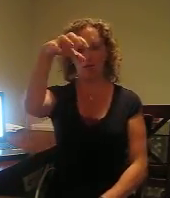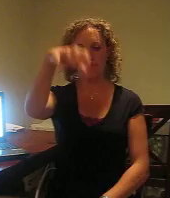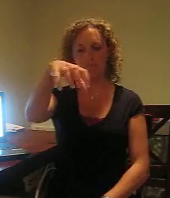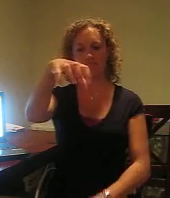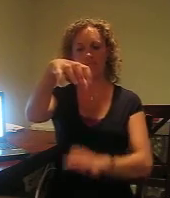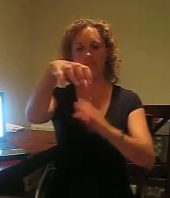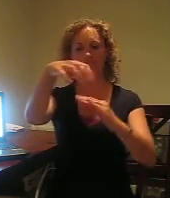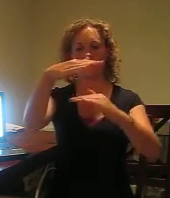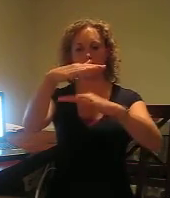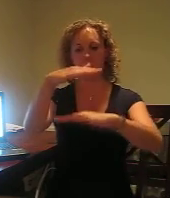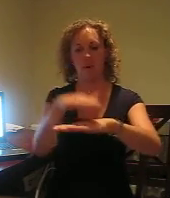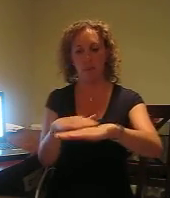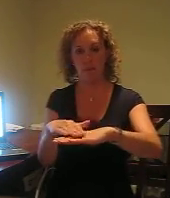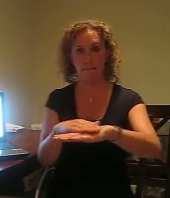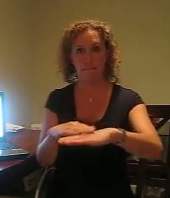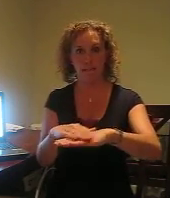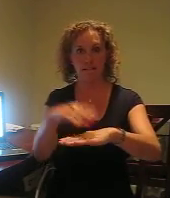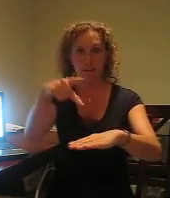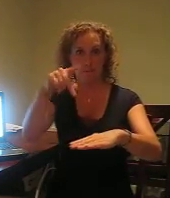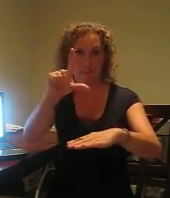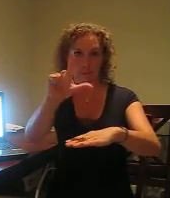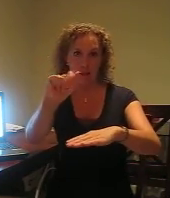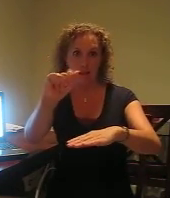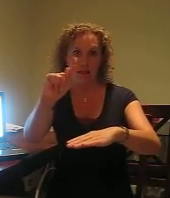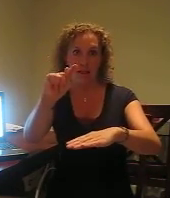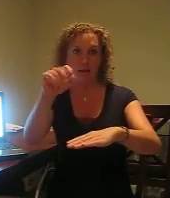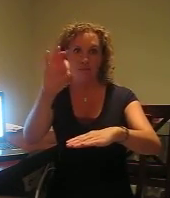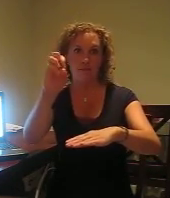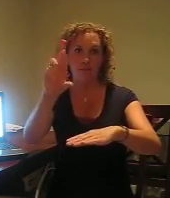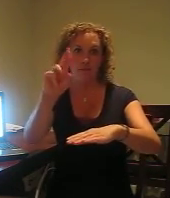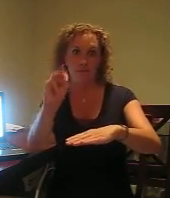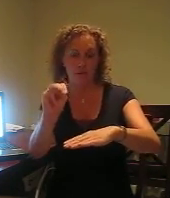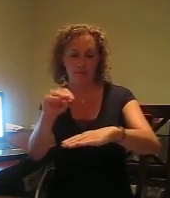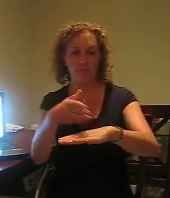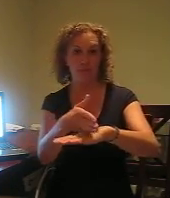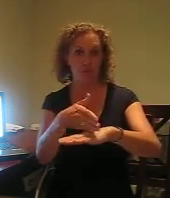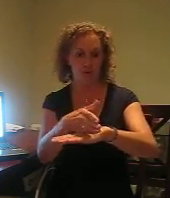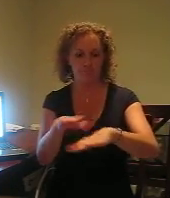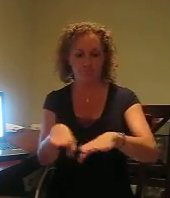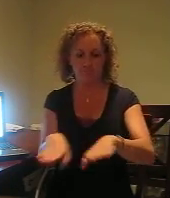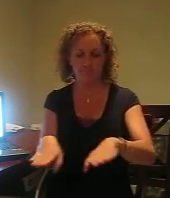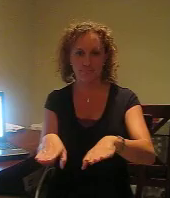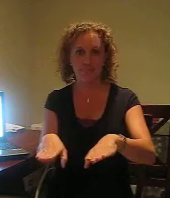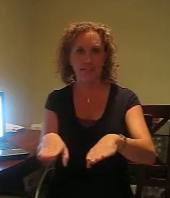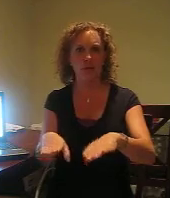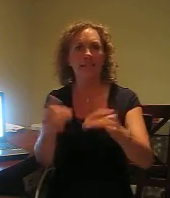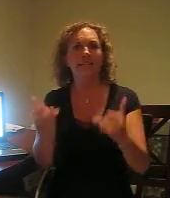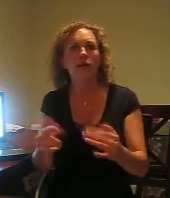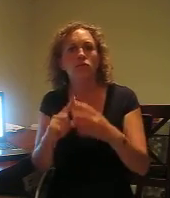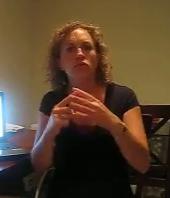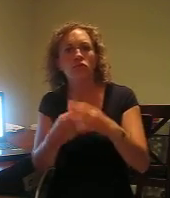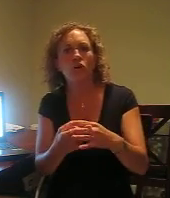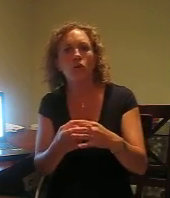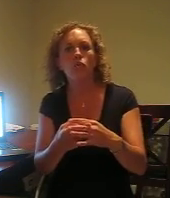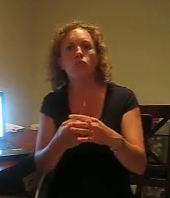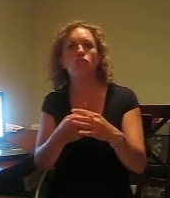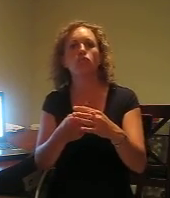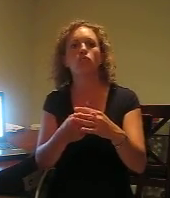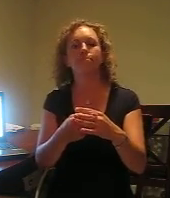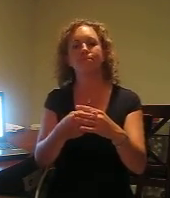of our base platform of fuel wood. Now when I light this, I'm going to strike it with a magnesium ferro rod, and the tinder's going to